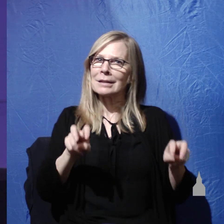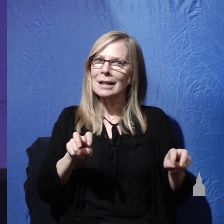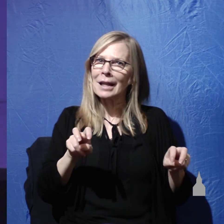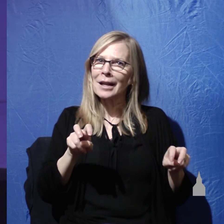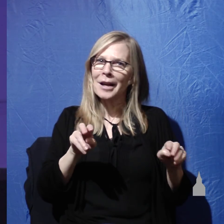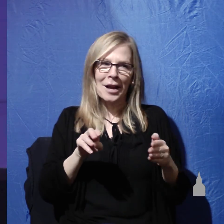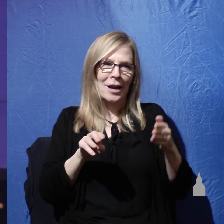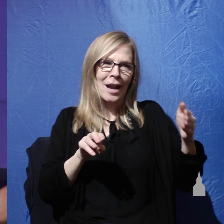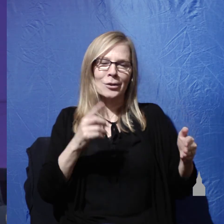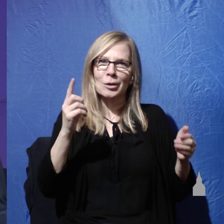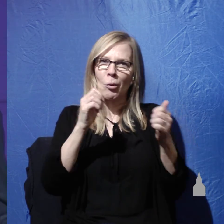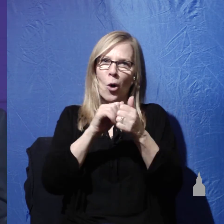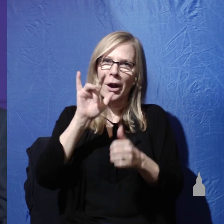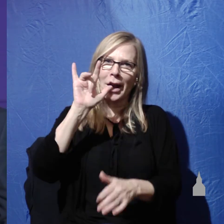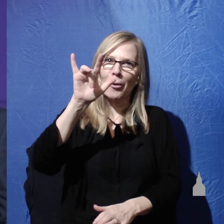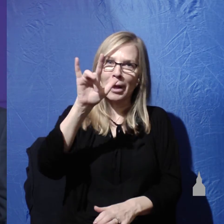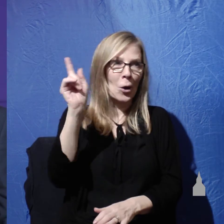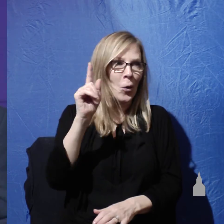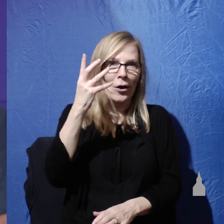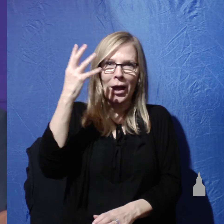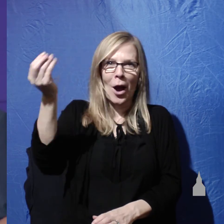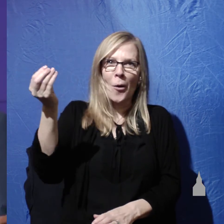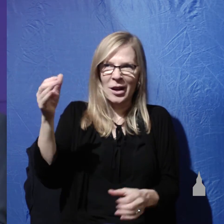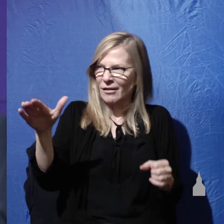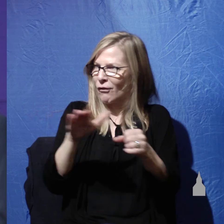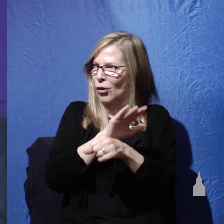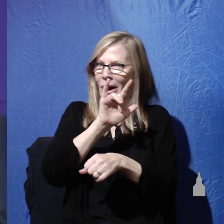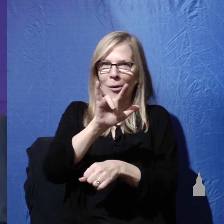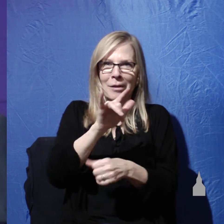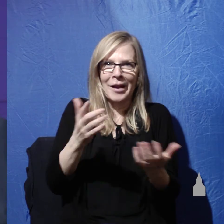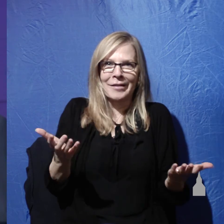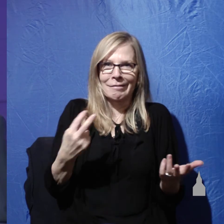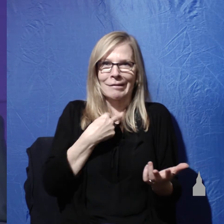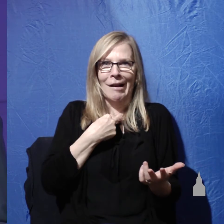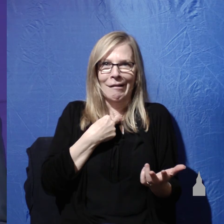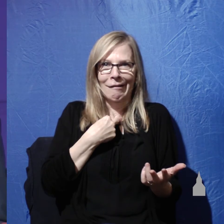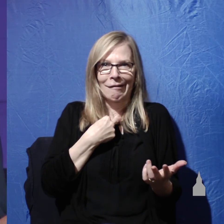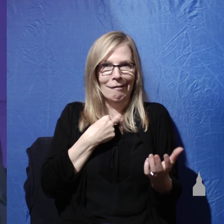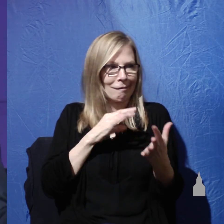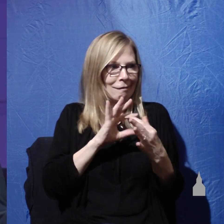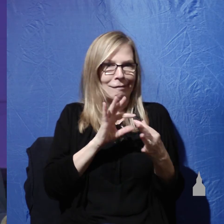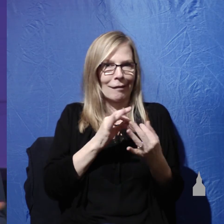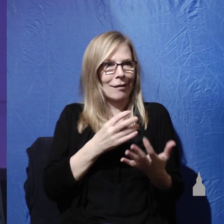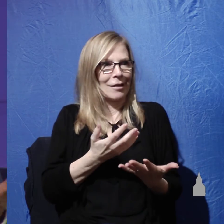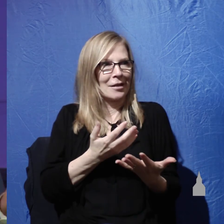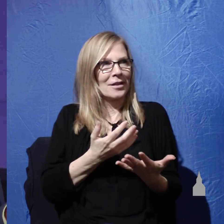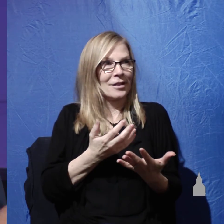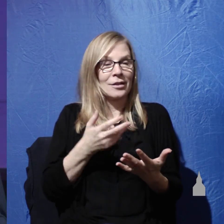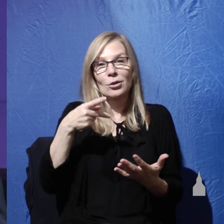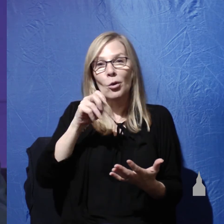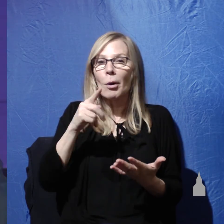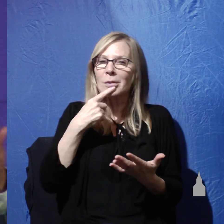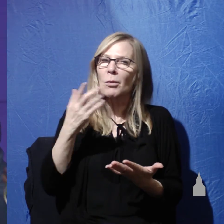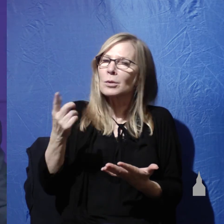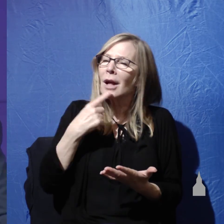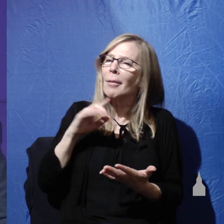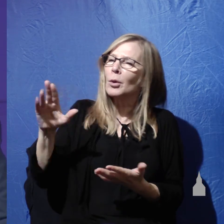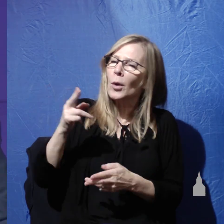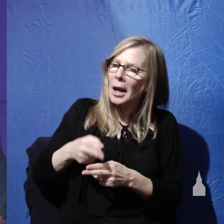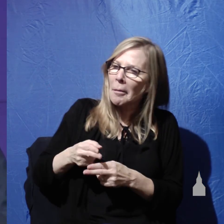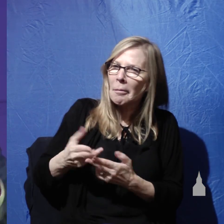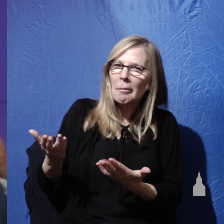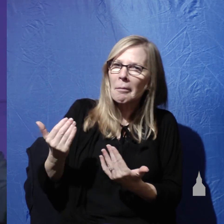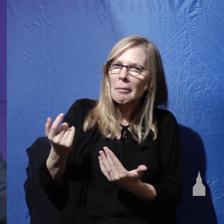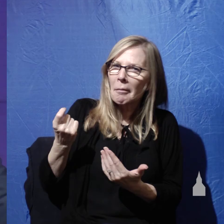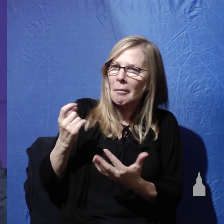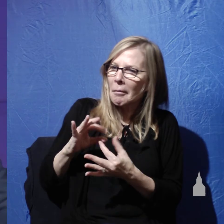and witnessing to them about Christ. Where are they going to go? So this soldier is chained to Paul, and Paul must have said something like, so tell me your name.